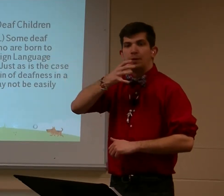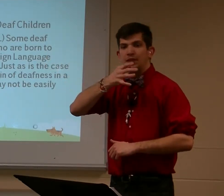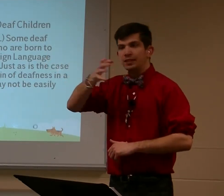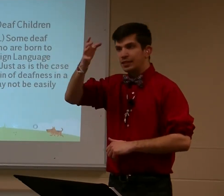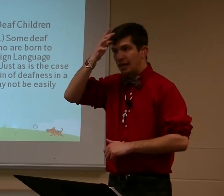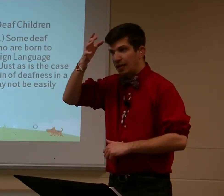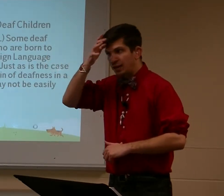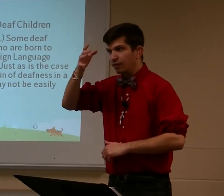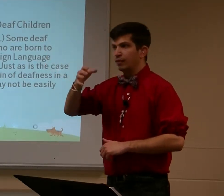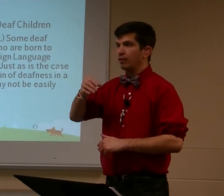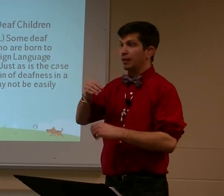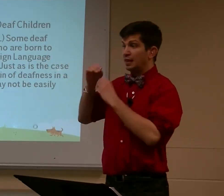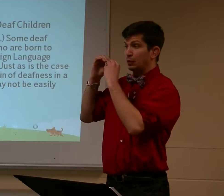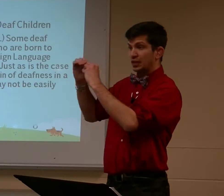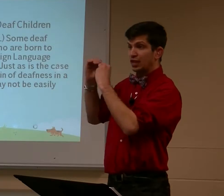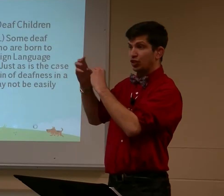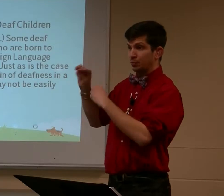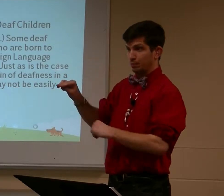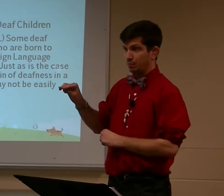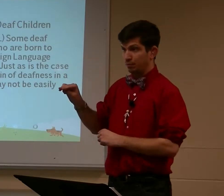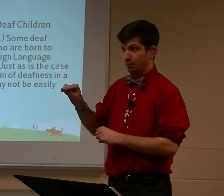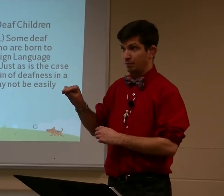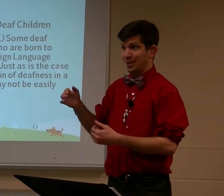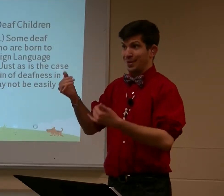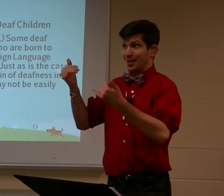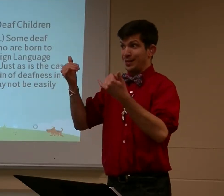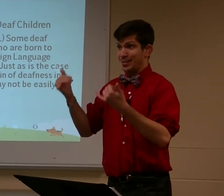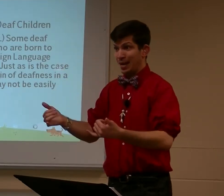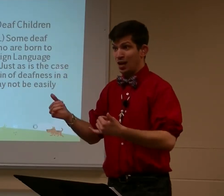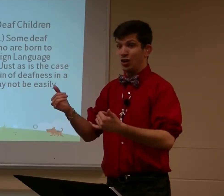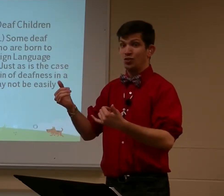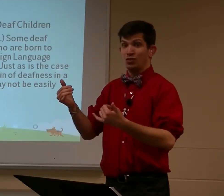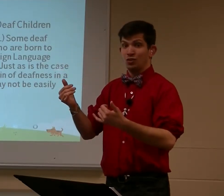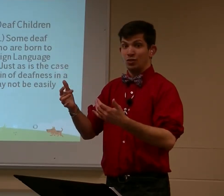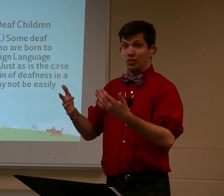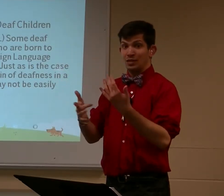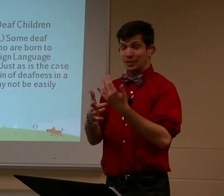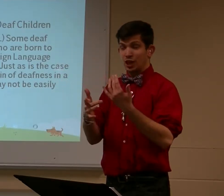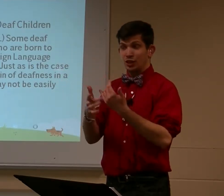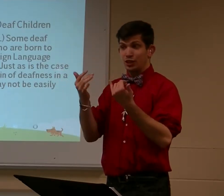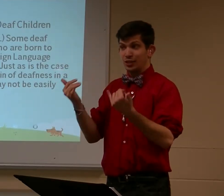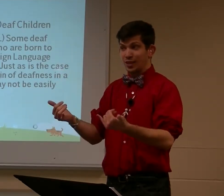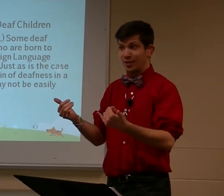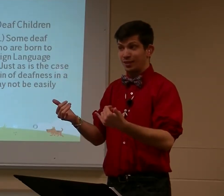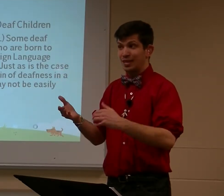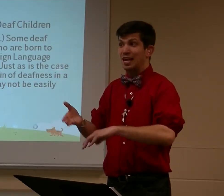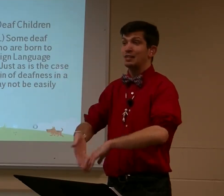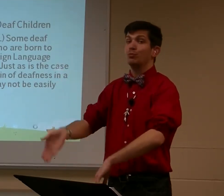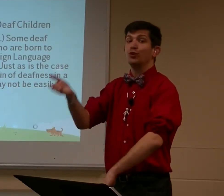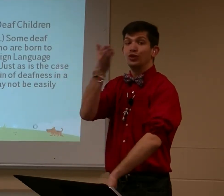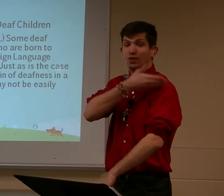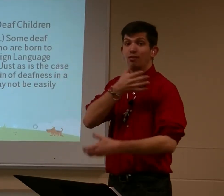mama, daddy. They would teach them. And now, the technology today has improved a